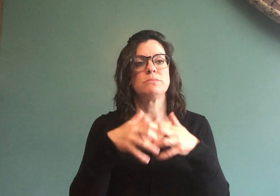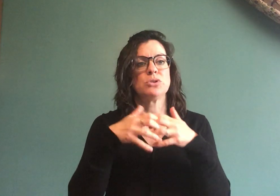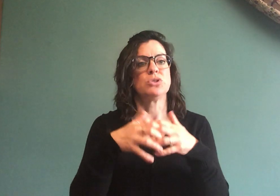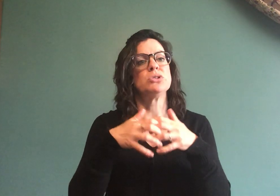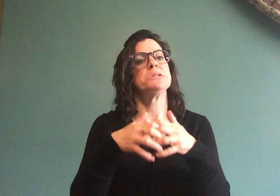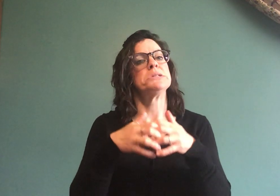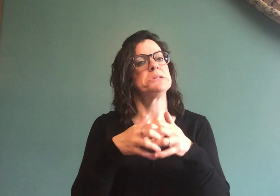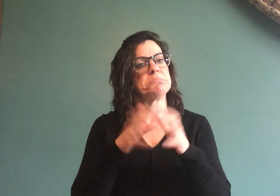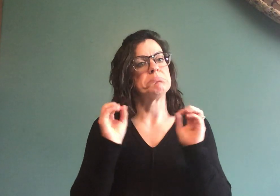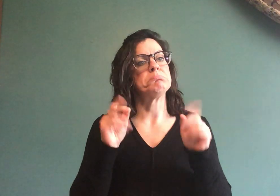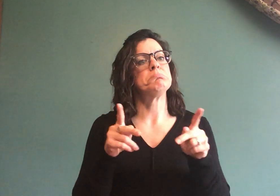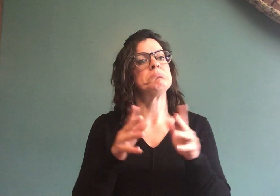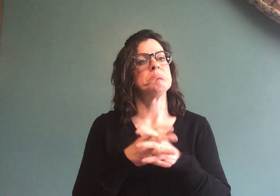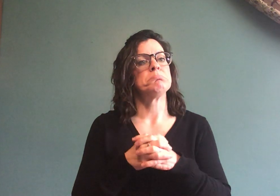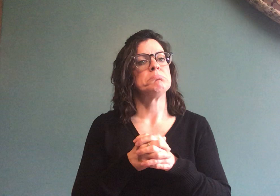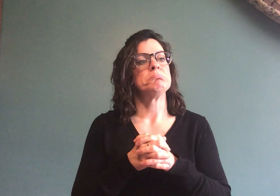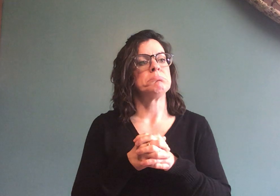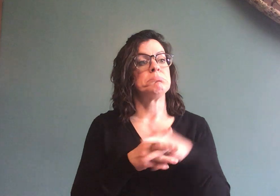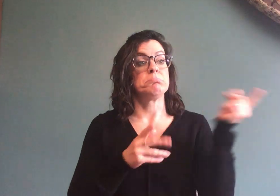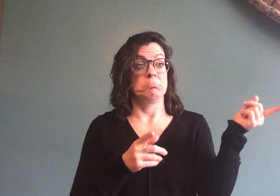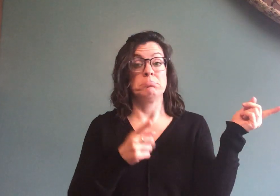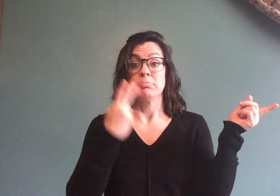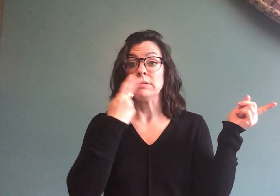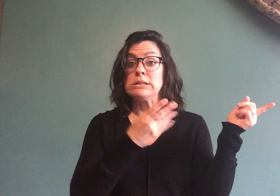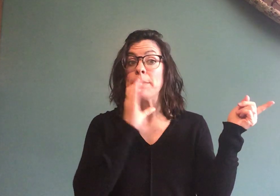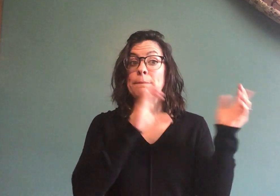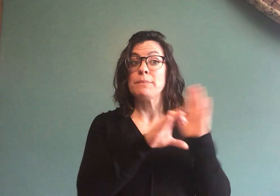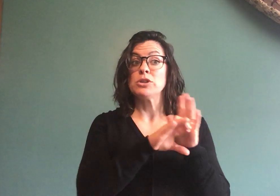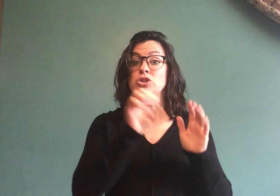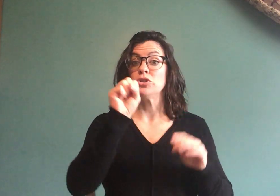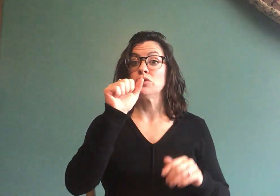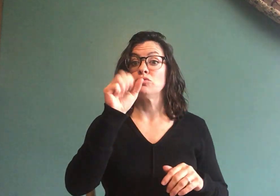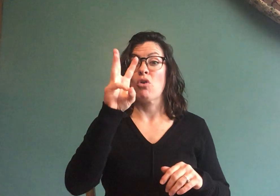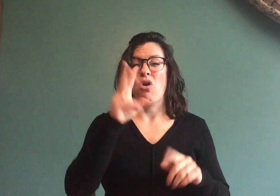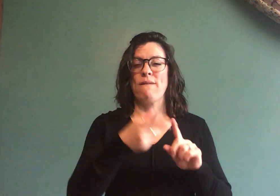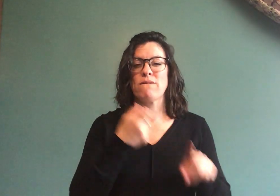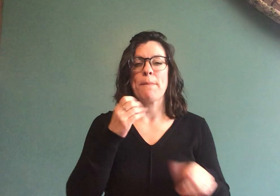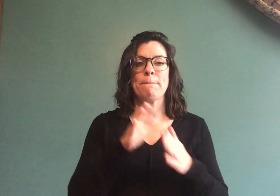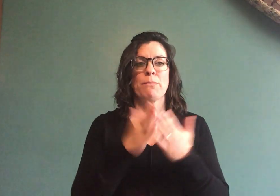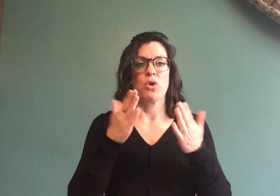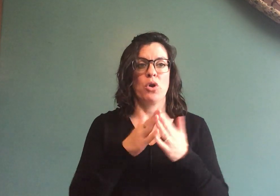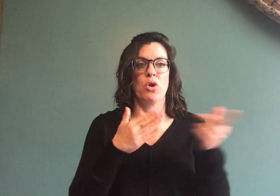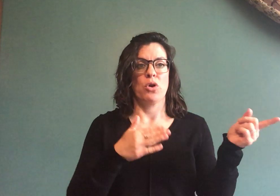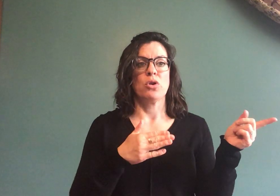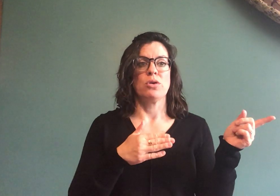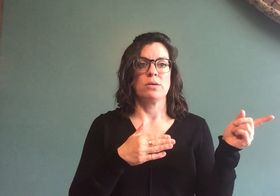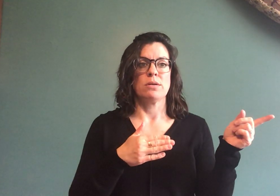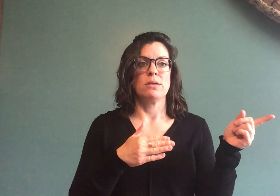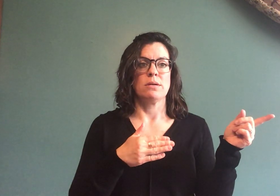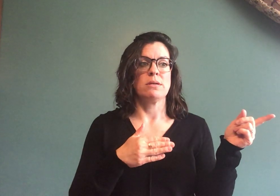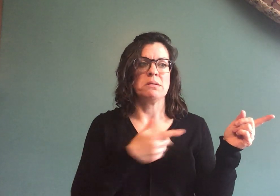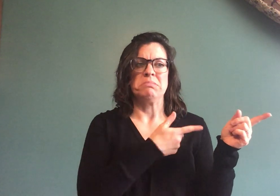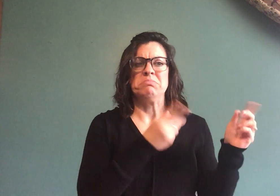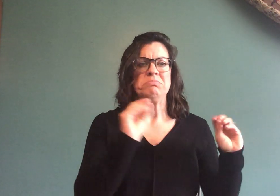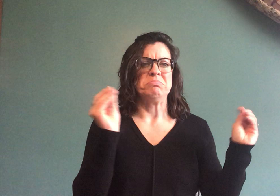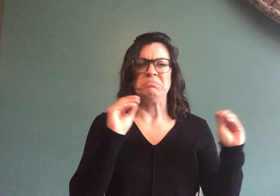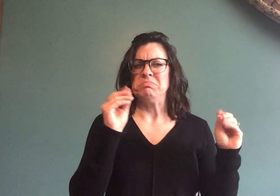All right, machine with a guard. Okay, you can't see that picture very well, but that is looks like some kind of a saw or a miter